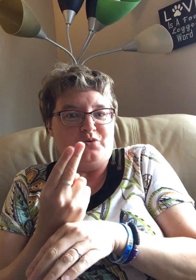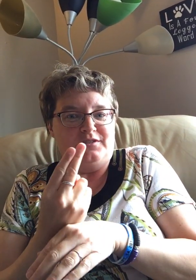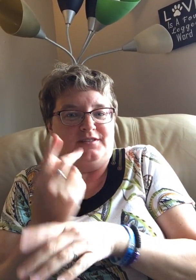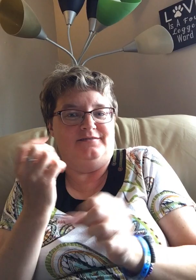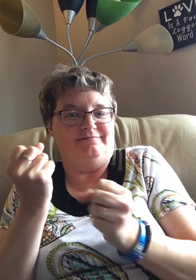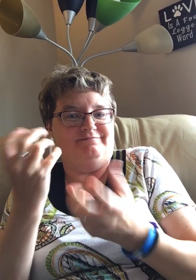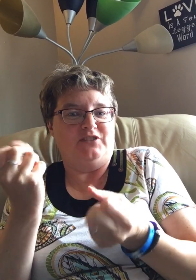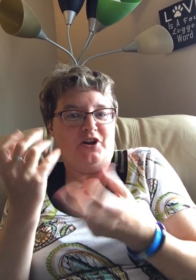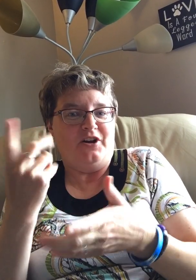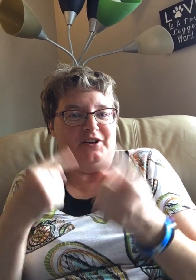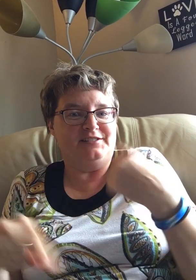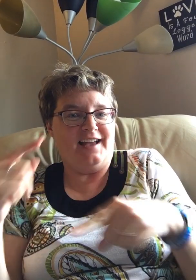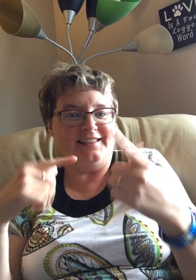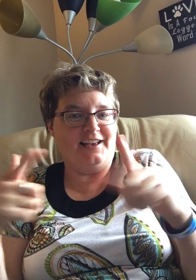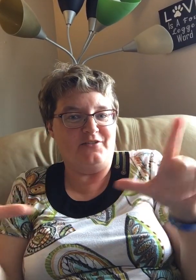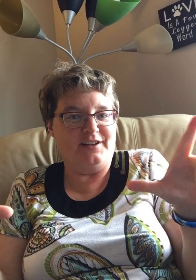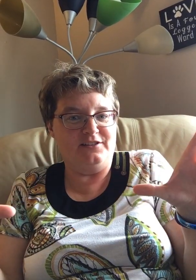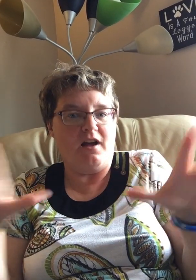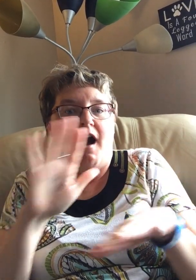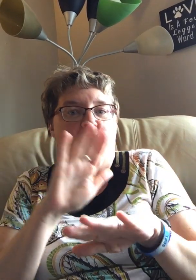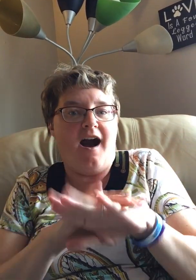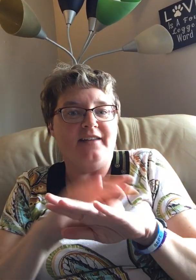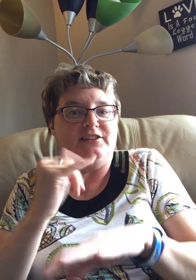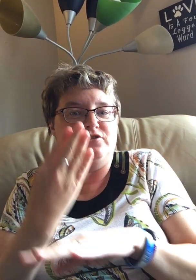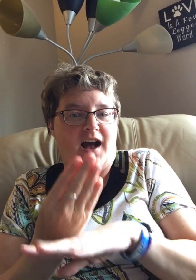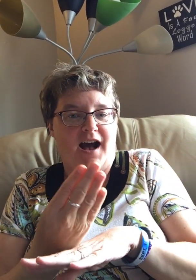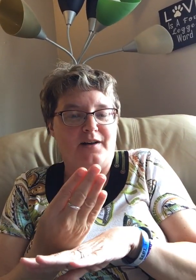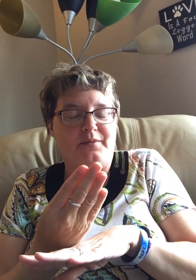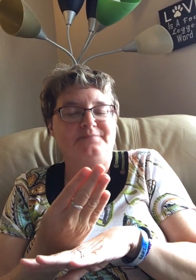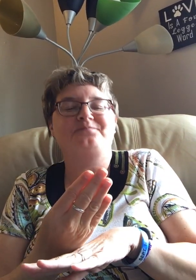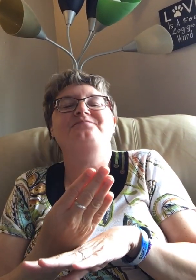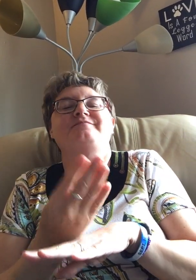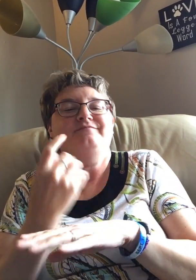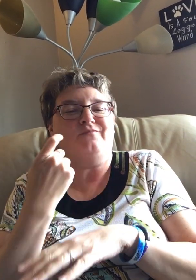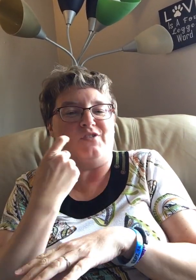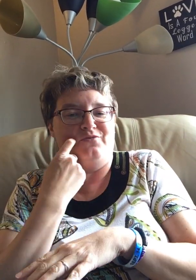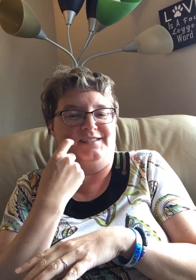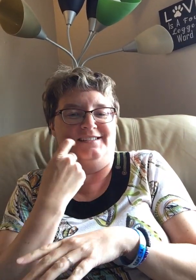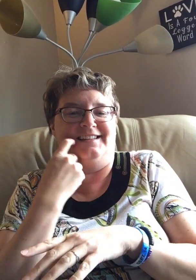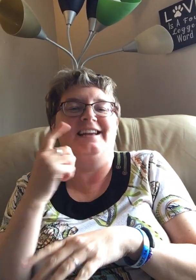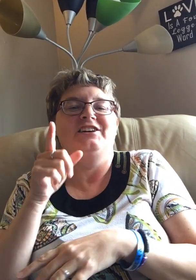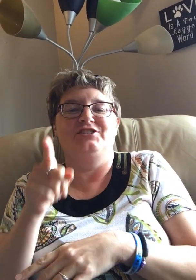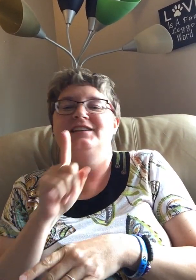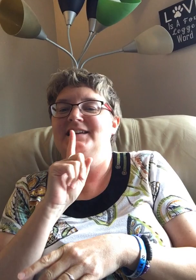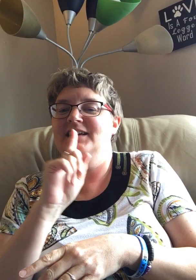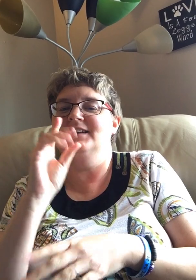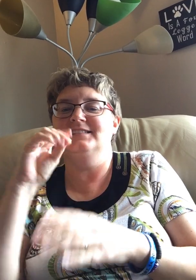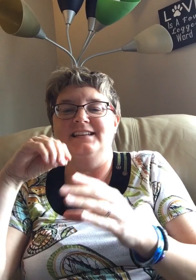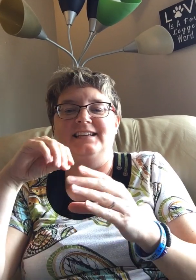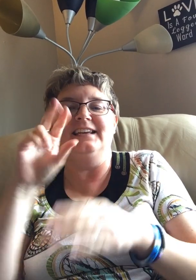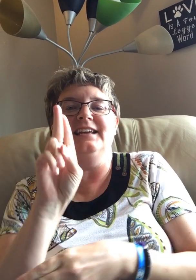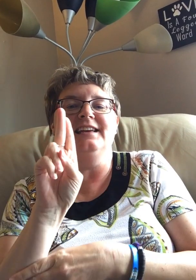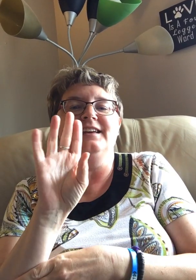used her sign language on the job recently. She is an